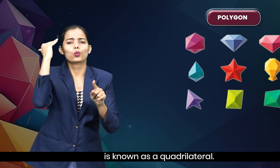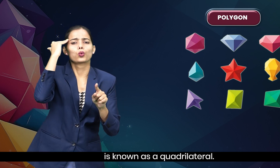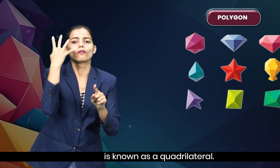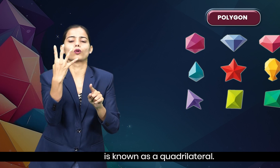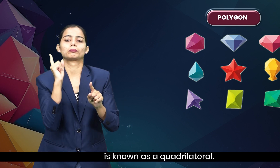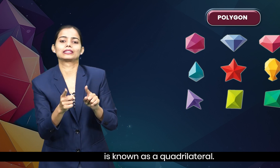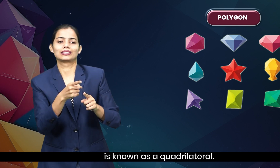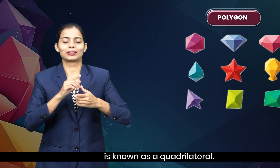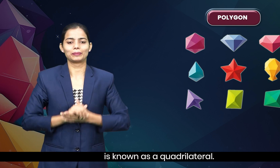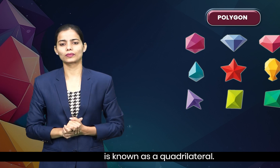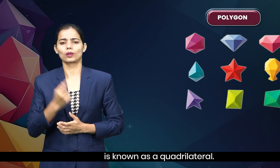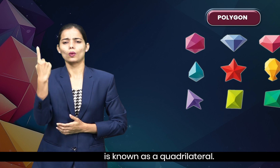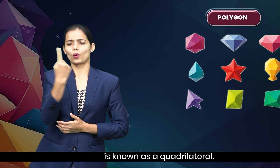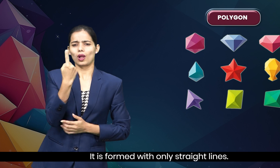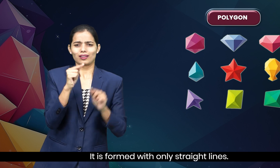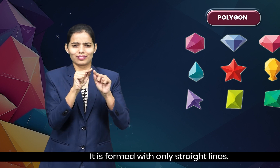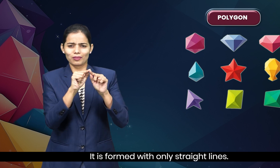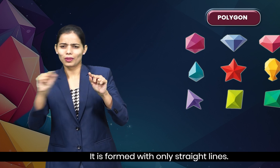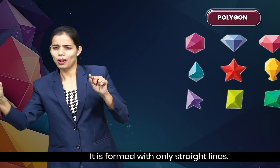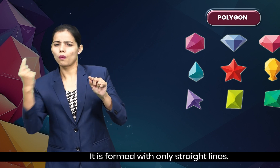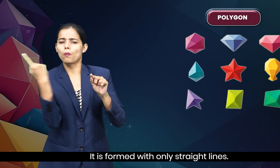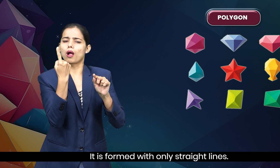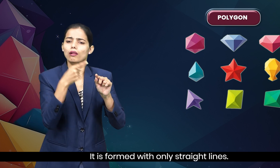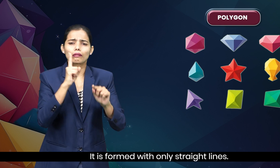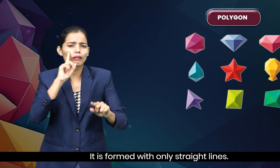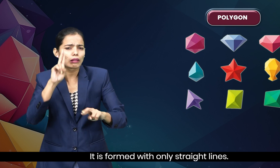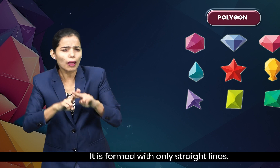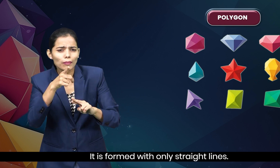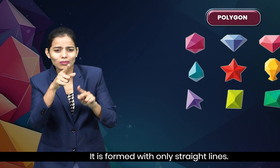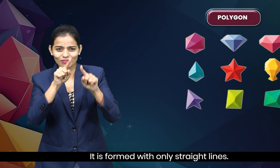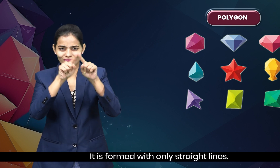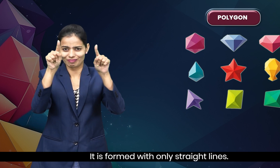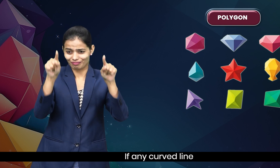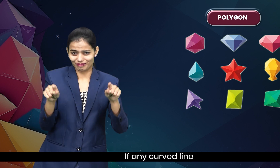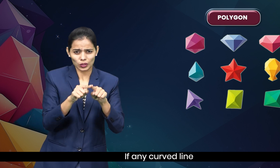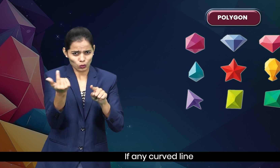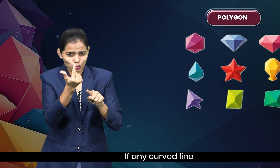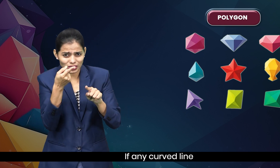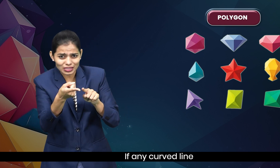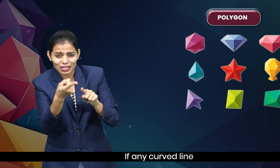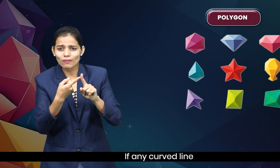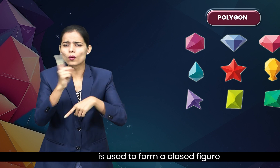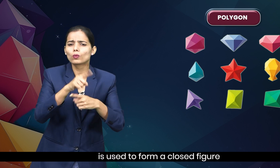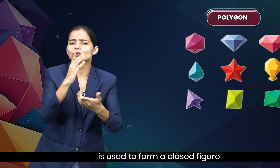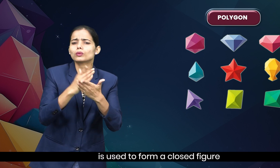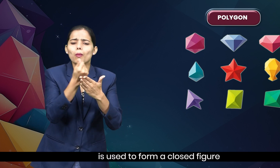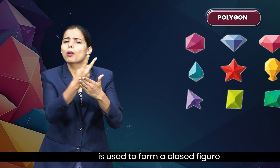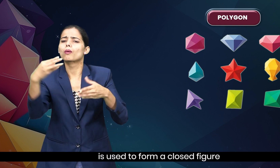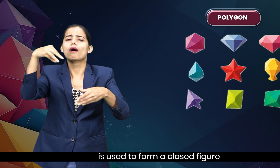quadrilateral. It is formed with only straight lines. If any curved line is used to form